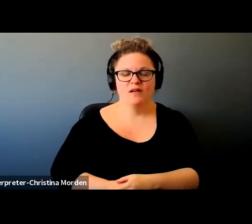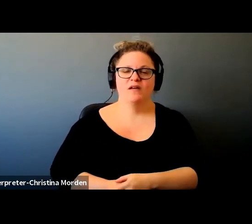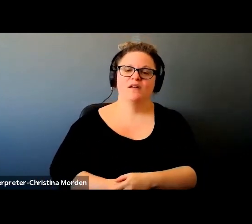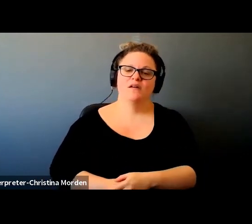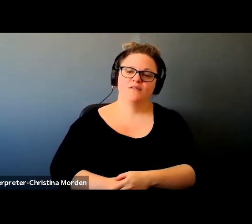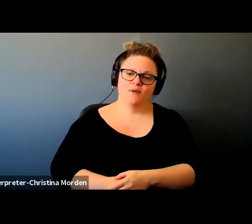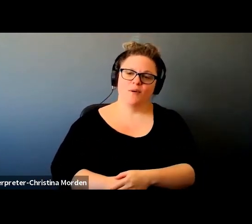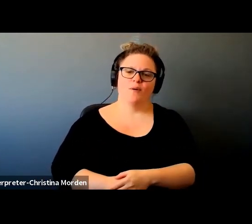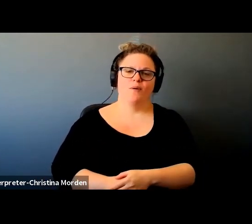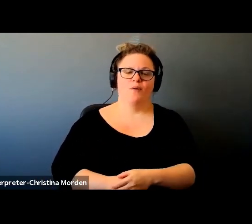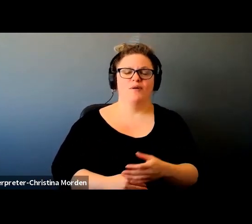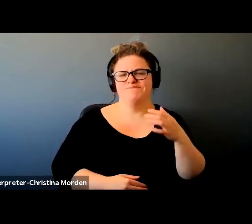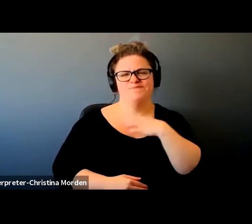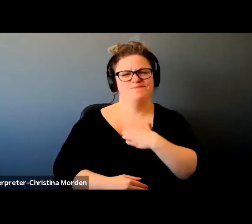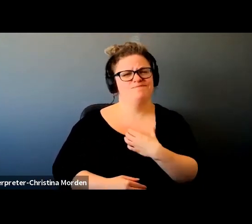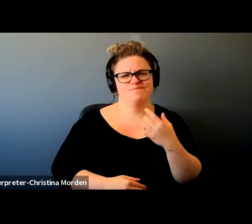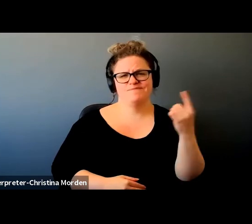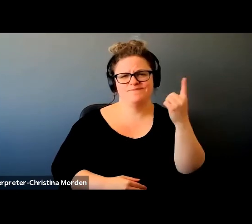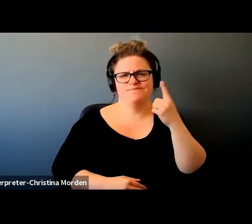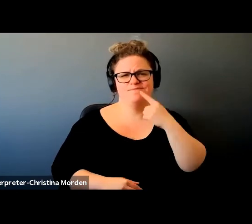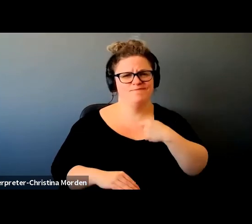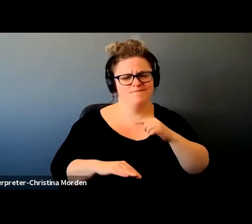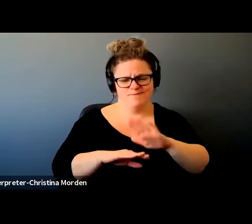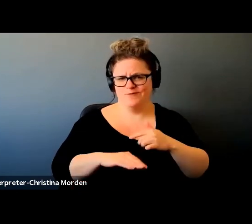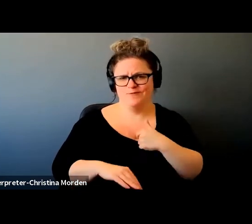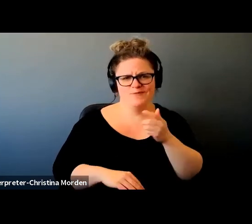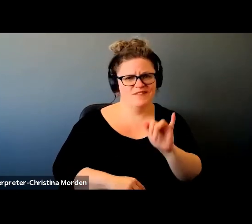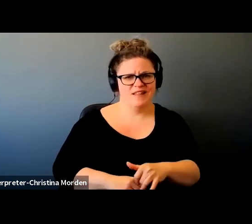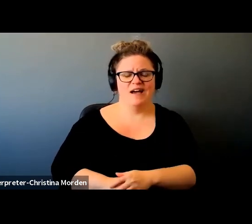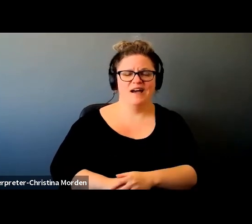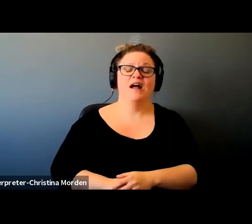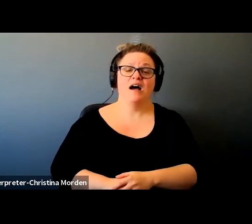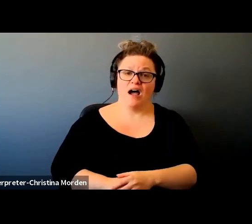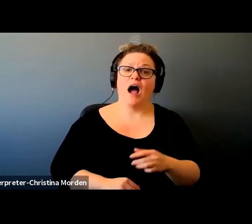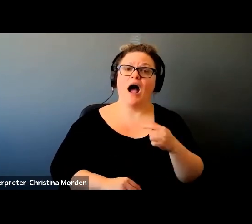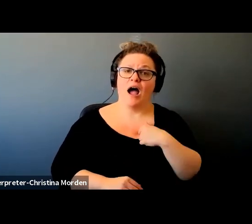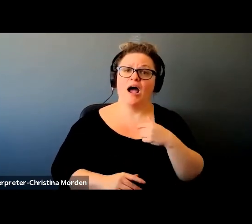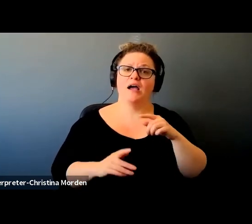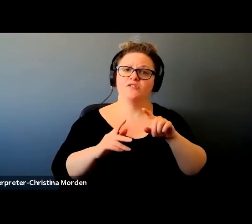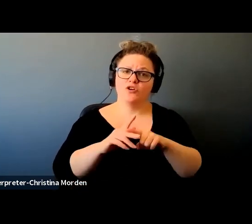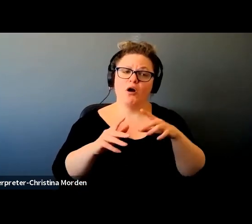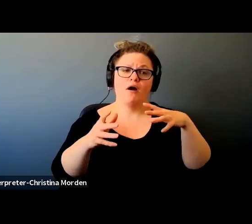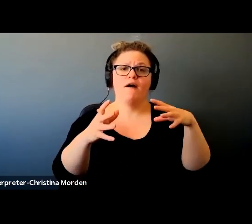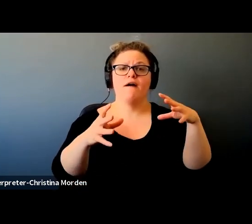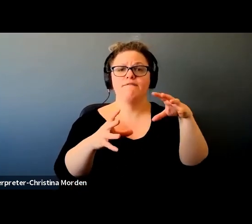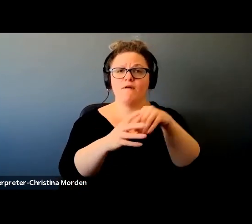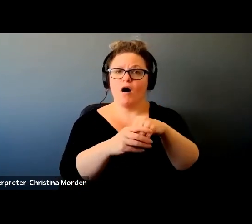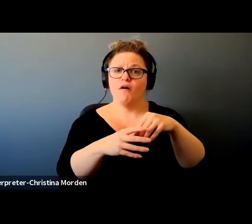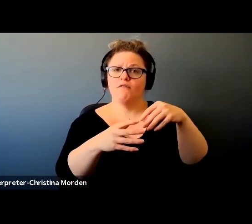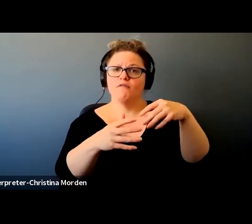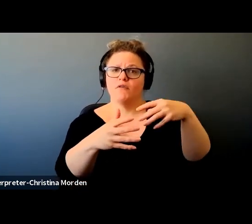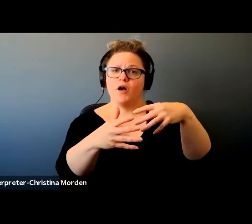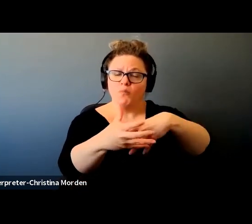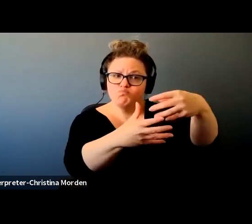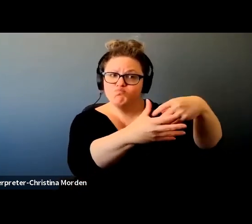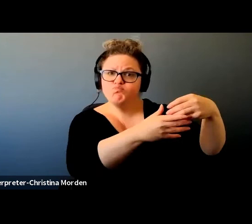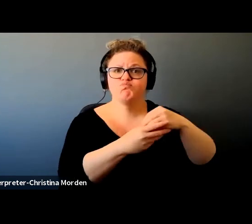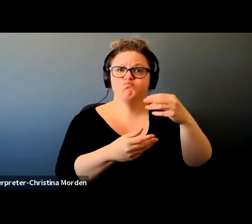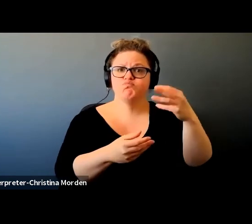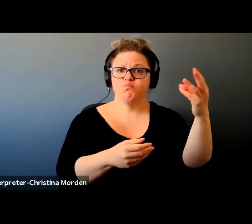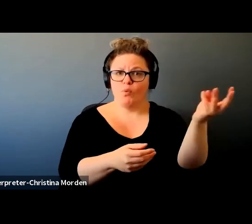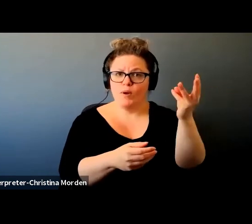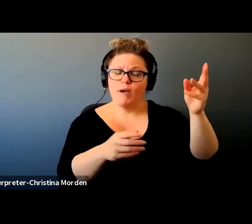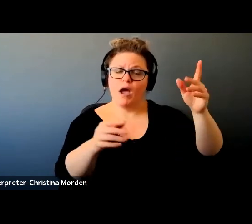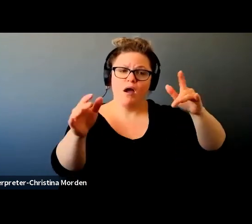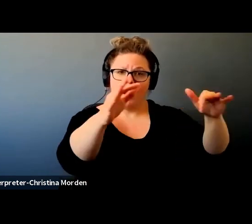it wasn't really until I was starting to do things out of the city and that my career was taken seriously